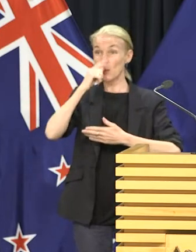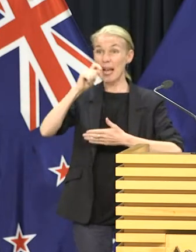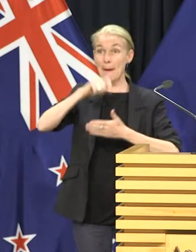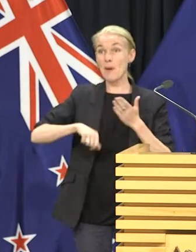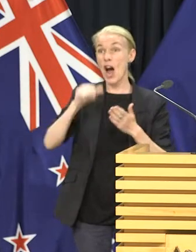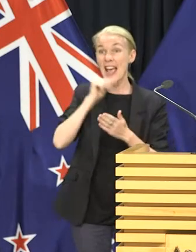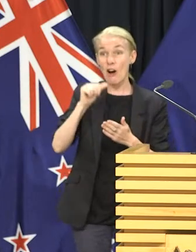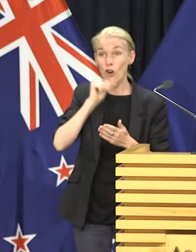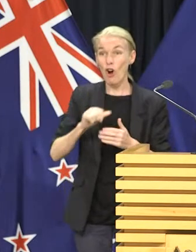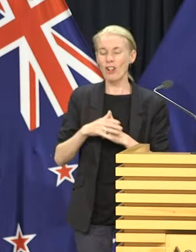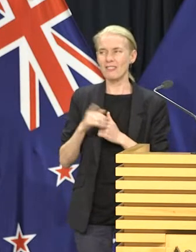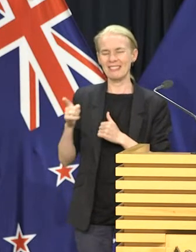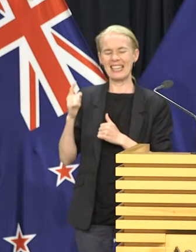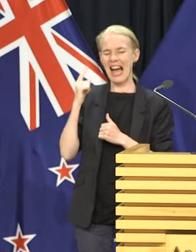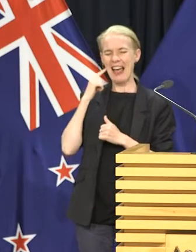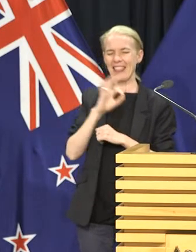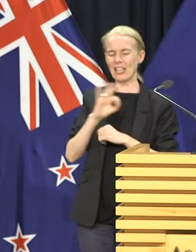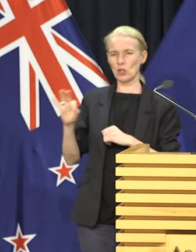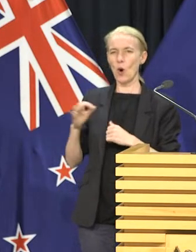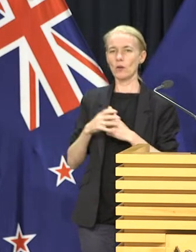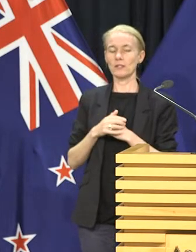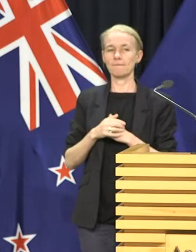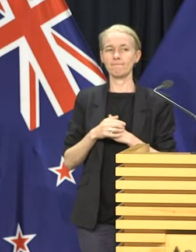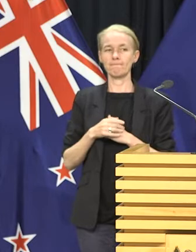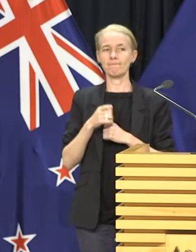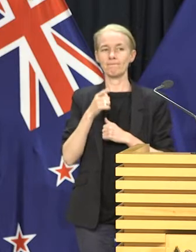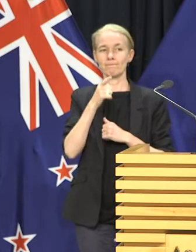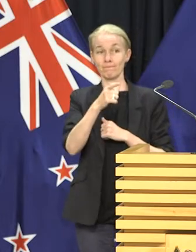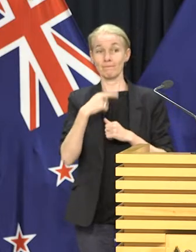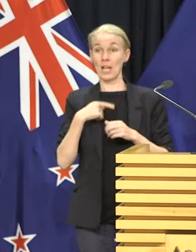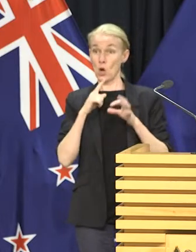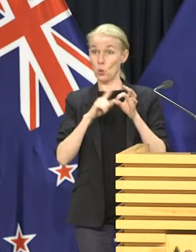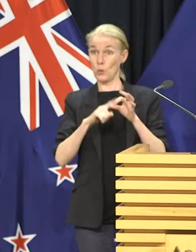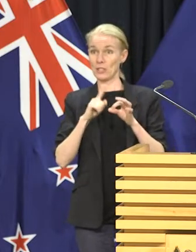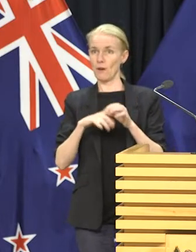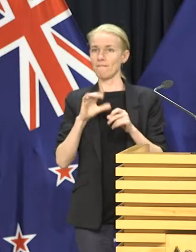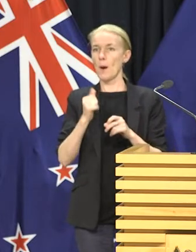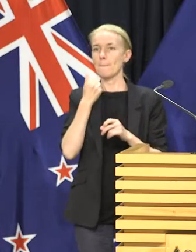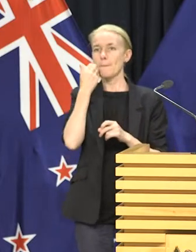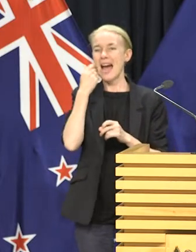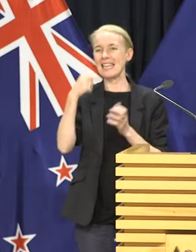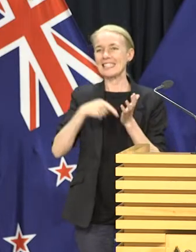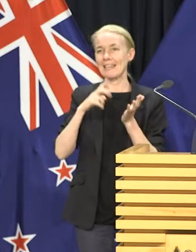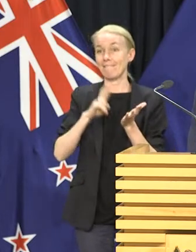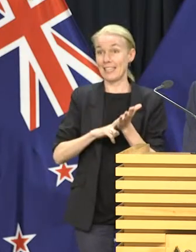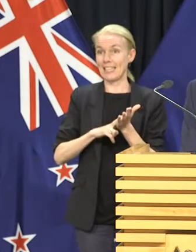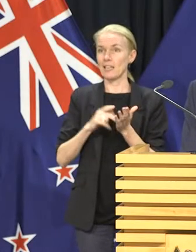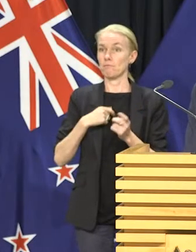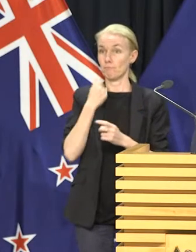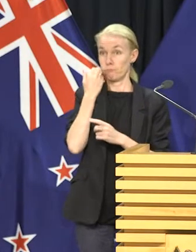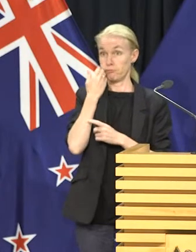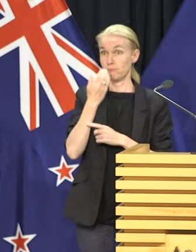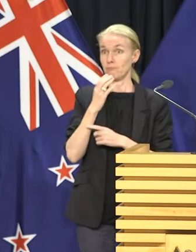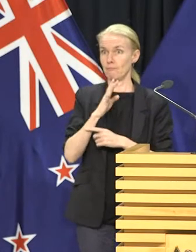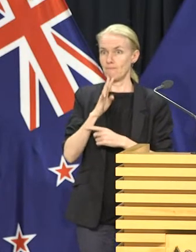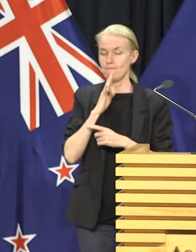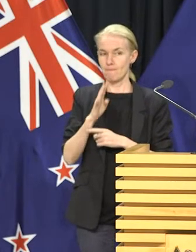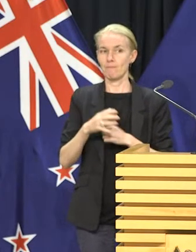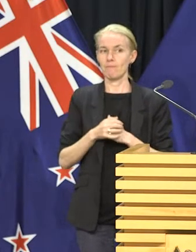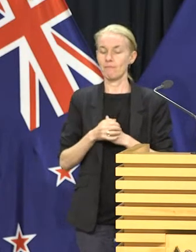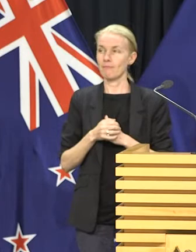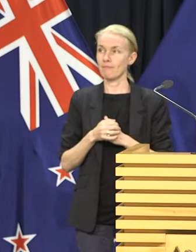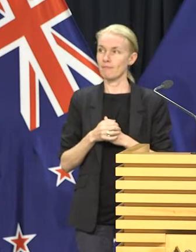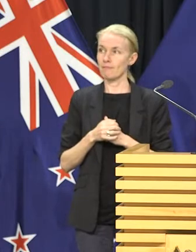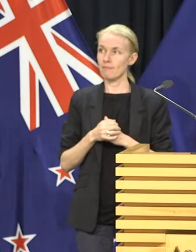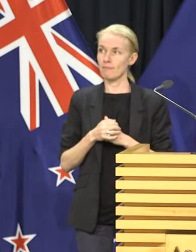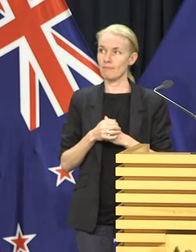Maharaharatanga kua whakaputa I te iwi o haerenga, ngā maharaharatanga mō te rongo arai mate. Ka piti he hātau ki te whakatau I te Maori o te iwi? Ko